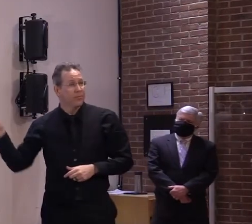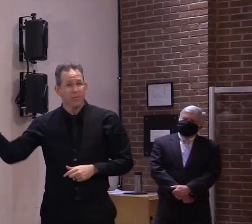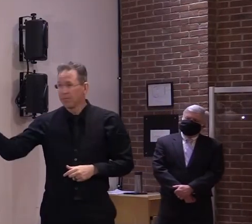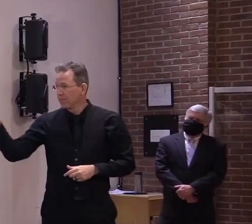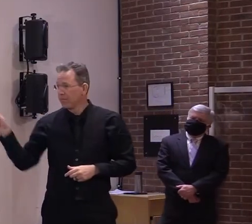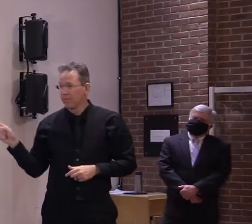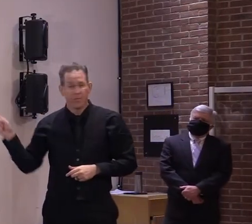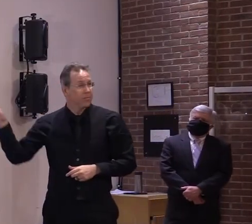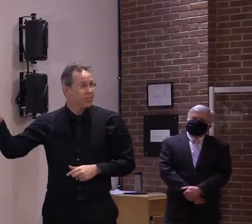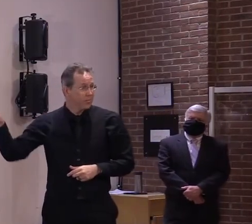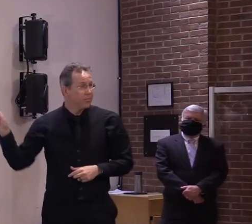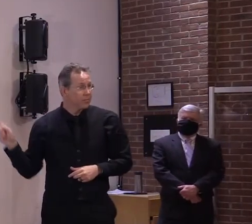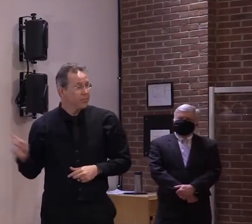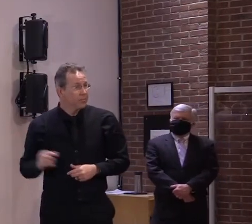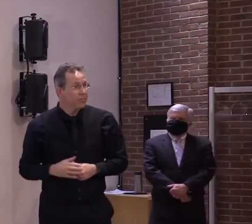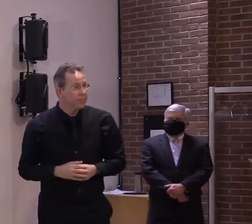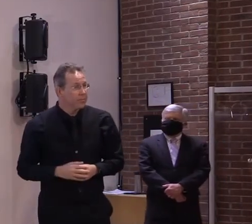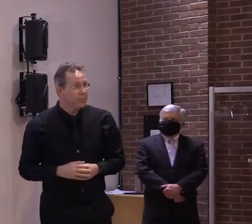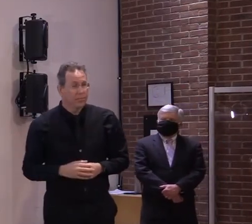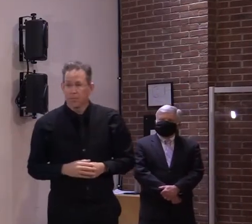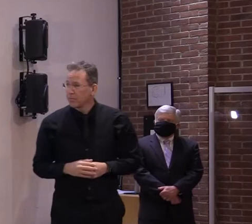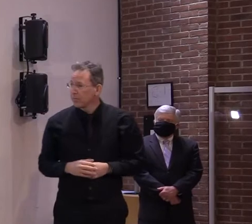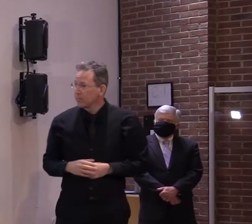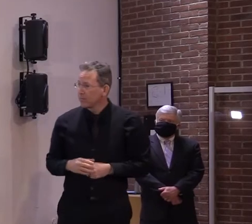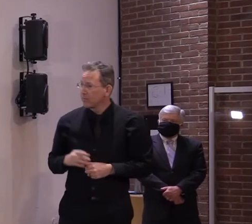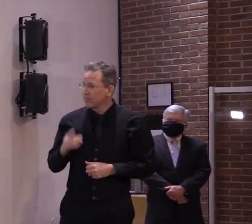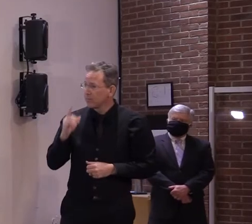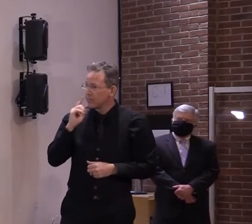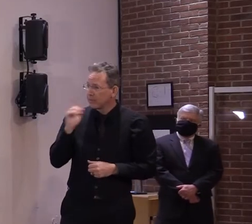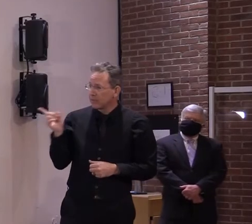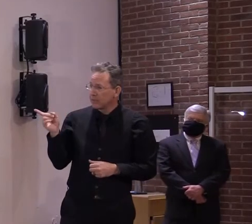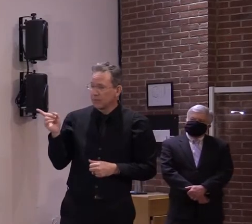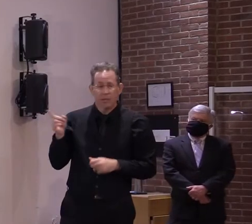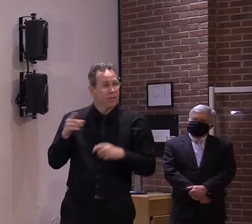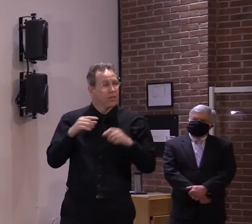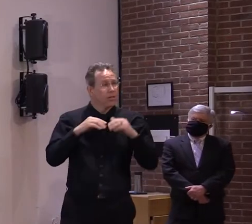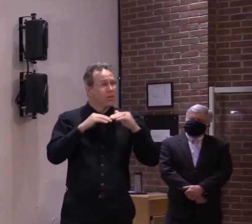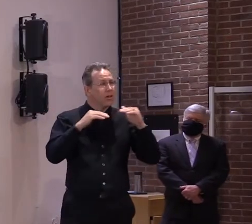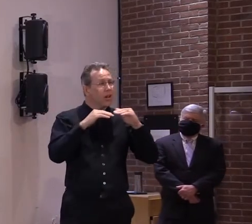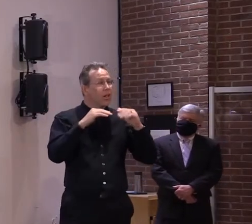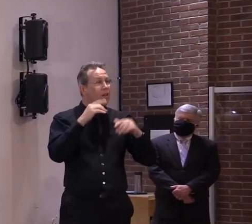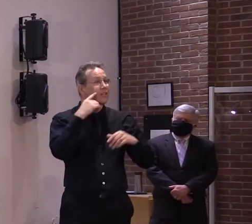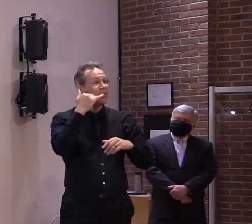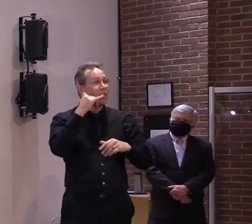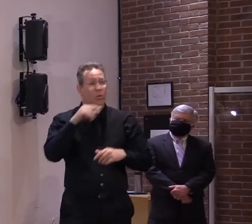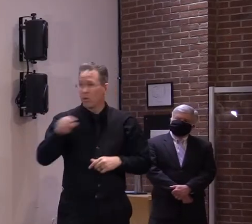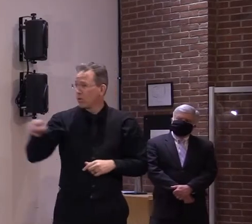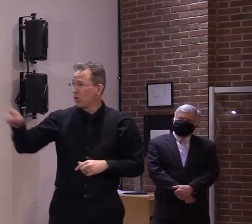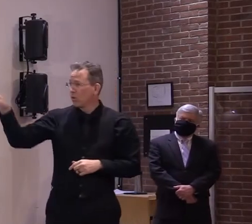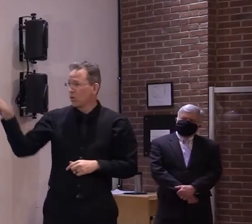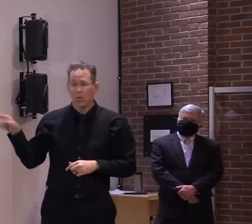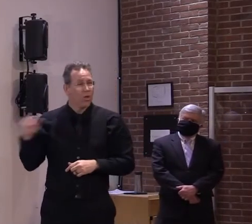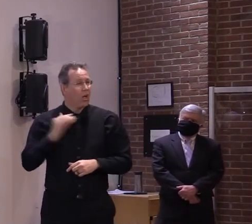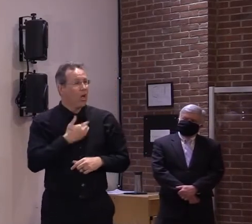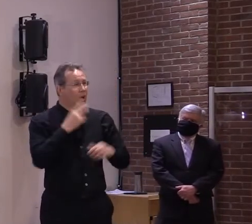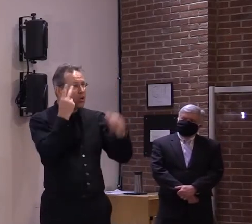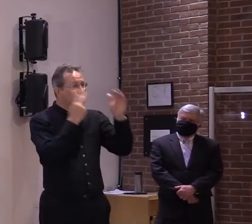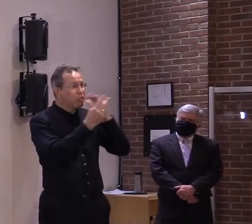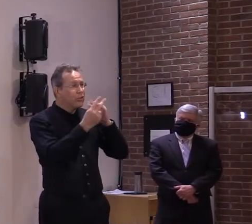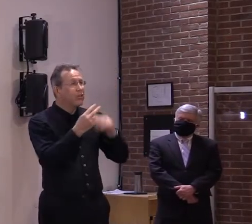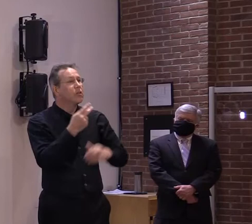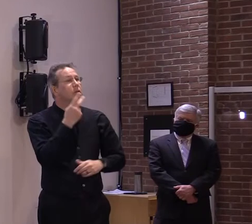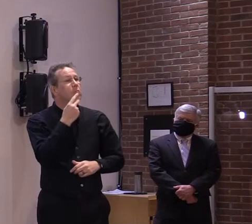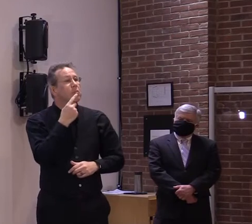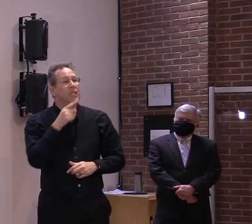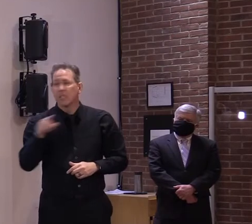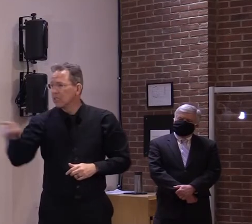case scenario projection, and we sort of veered in between best and worst case, which is